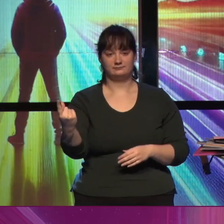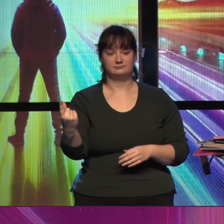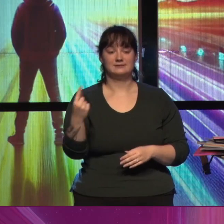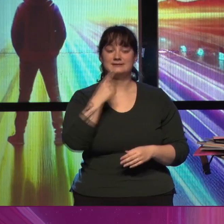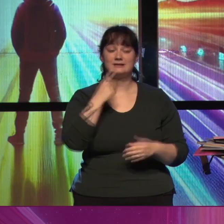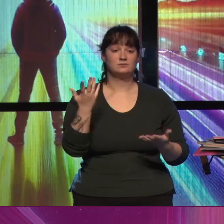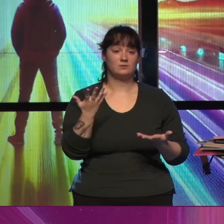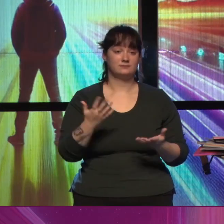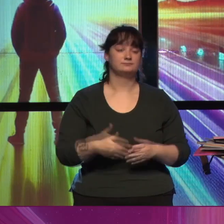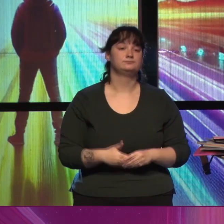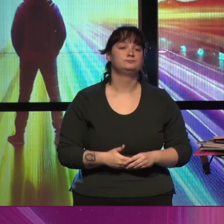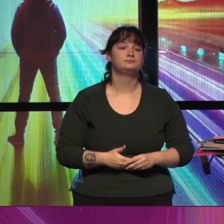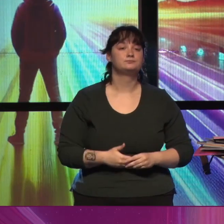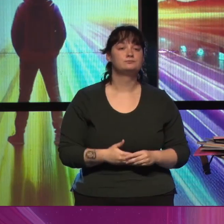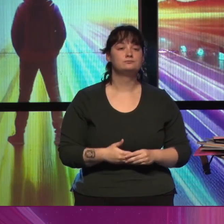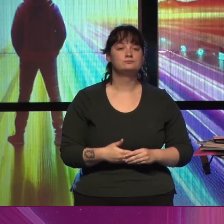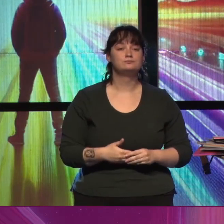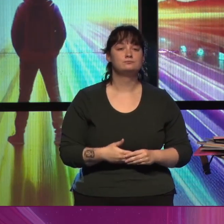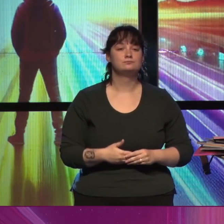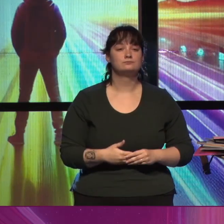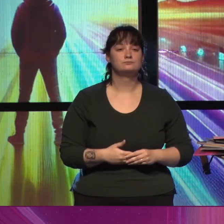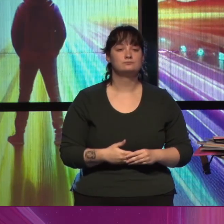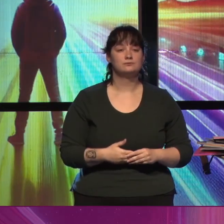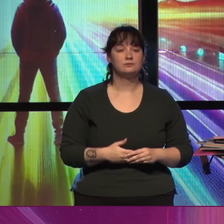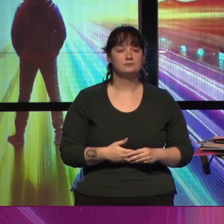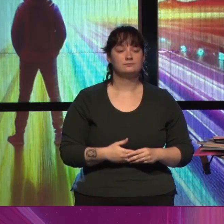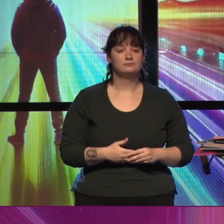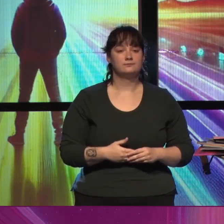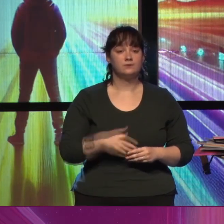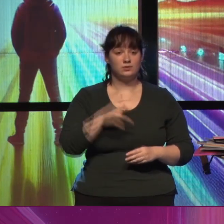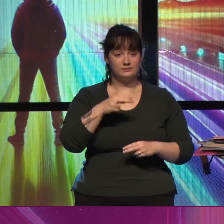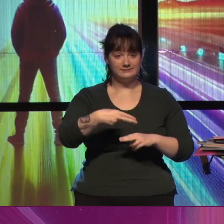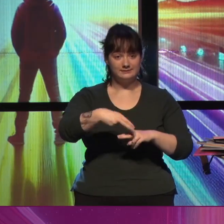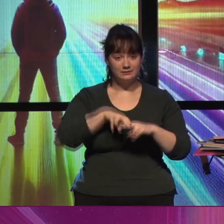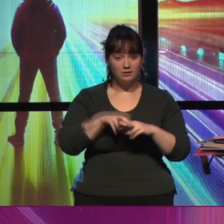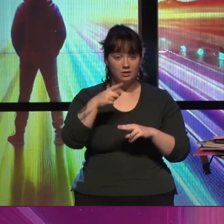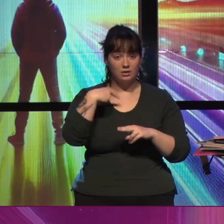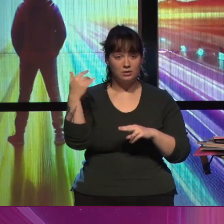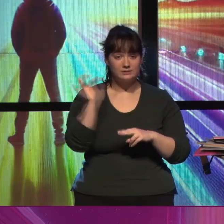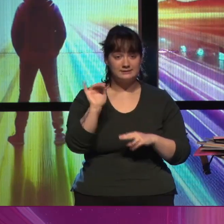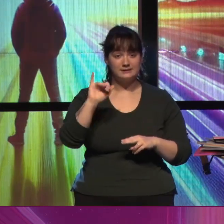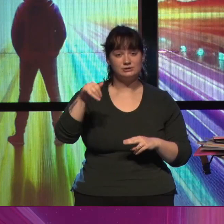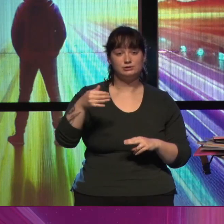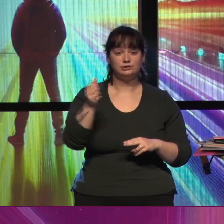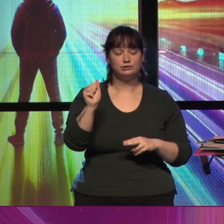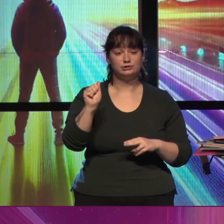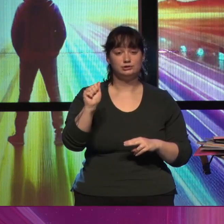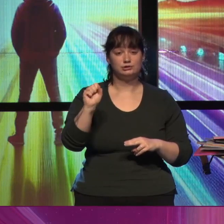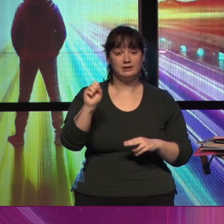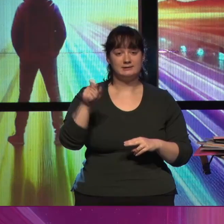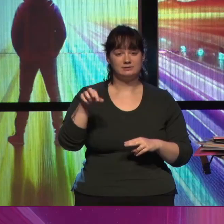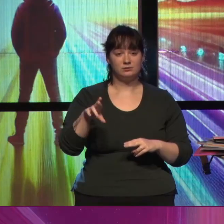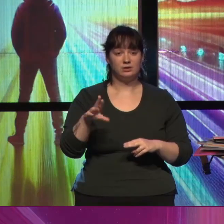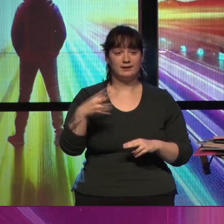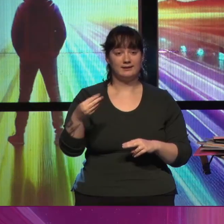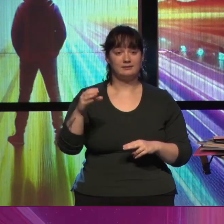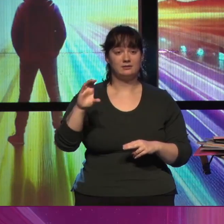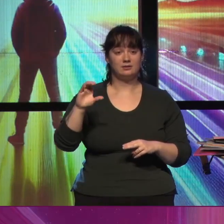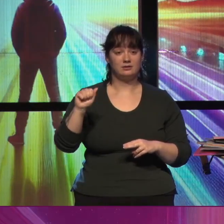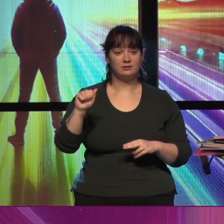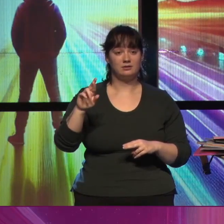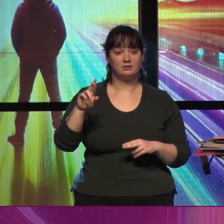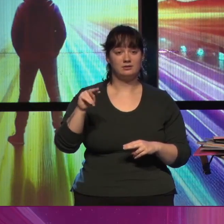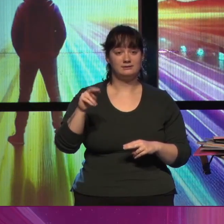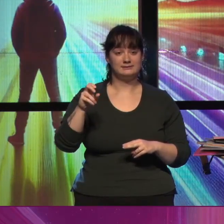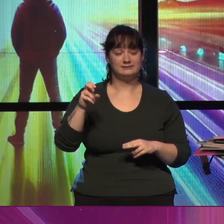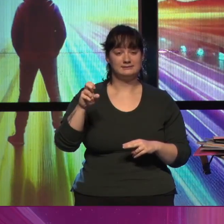this, and the one seated there on the throne looks like jasper and cornelian, and around the throne is a rainbow